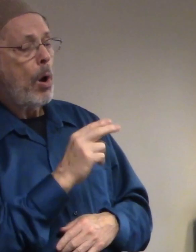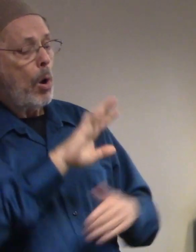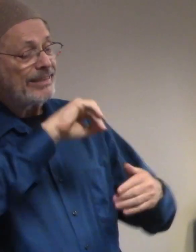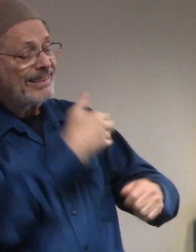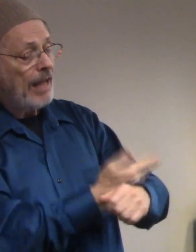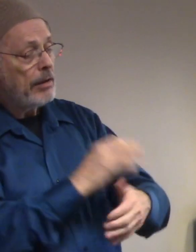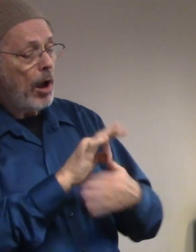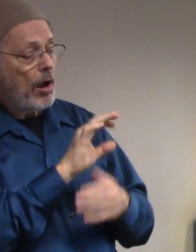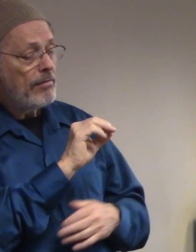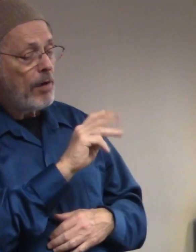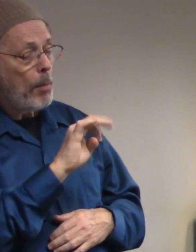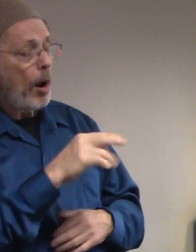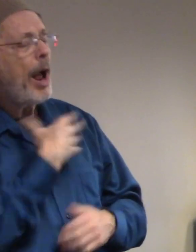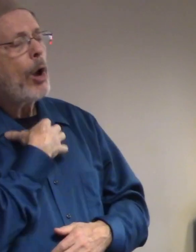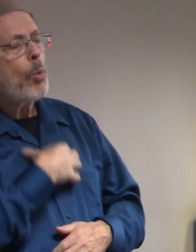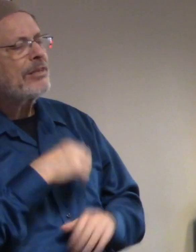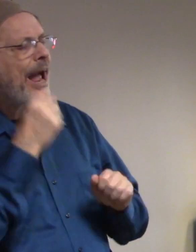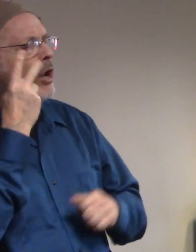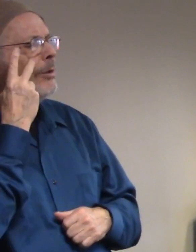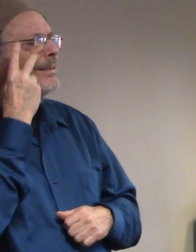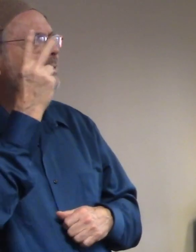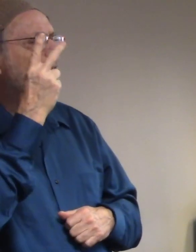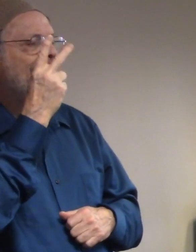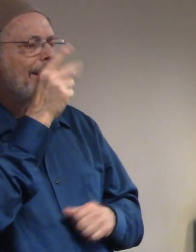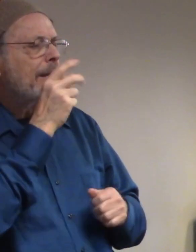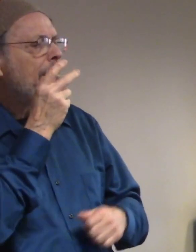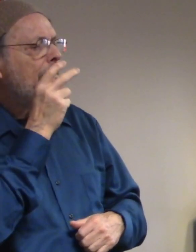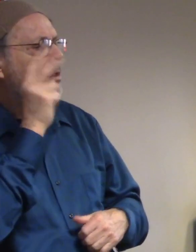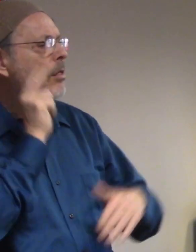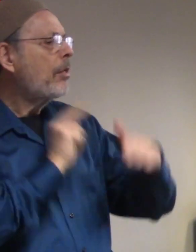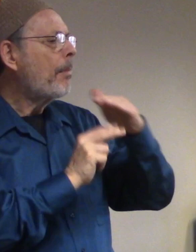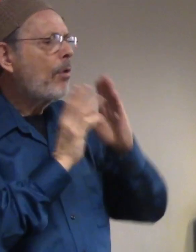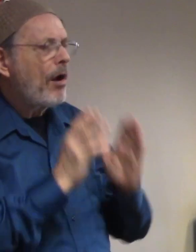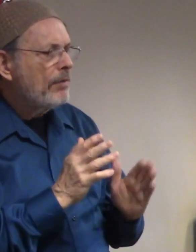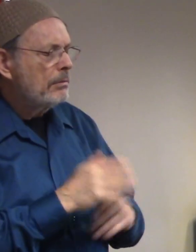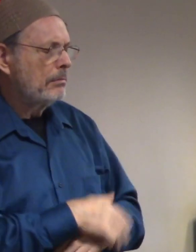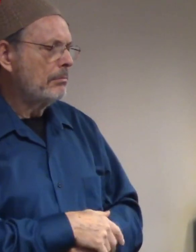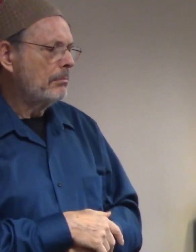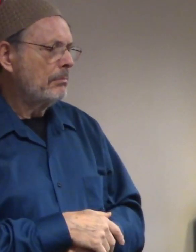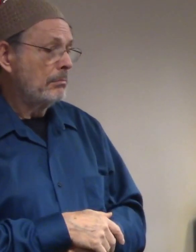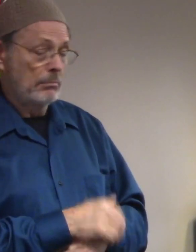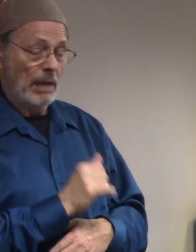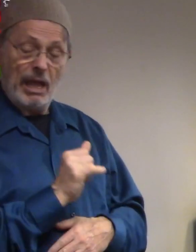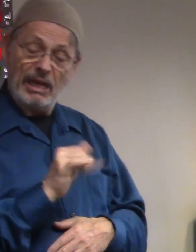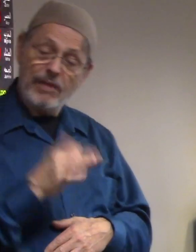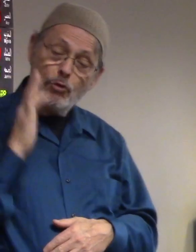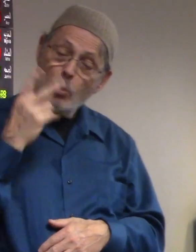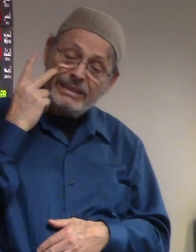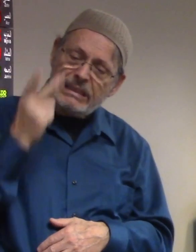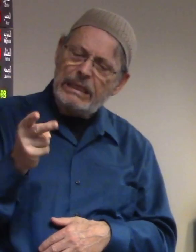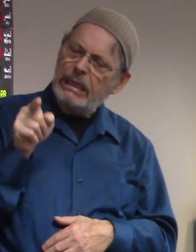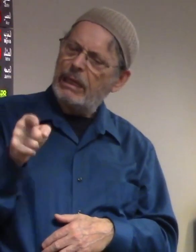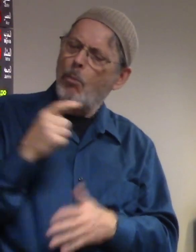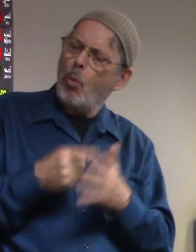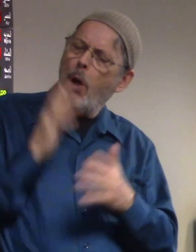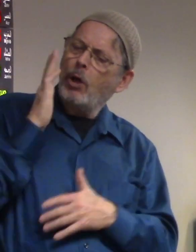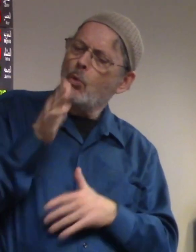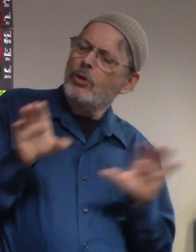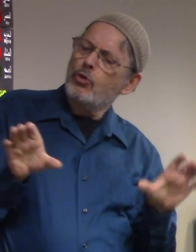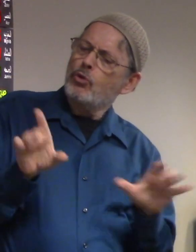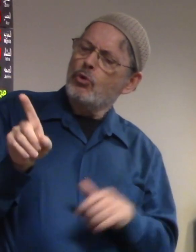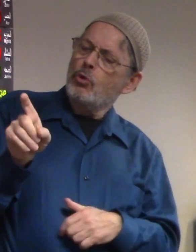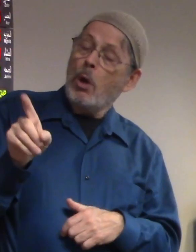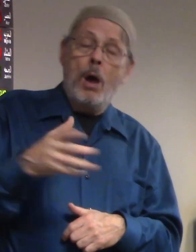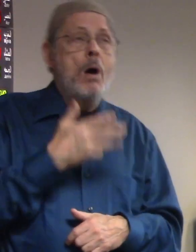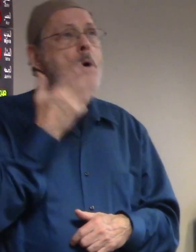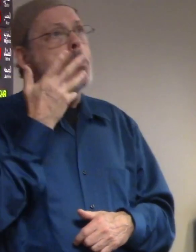Umar, I wish that I would have seen the Prophet sallallahu alayhi wa sallam. Idha ra'aytuhu madha fa'alt? If you would have seen him, what would you have done? He